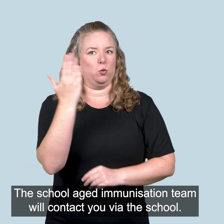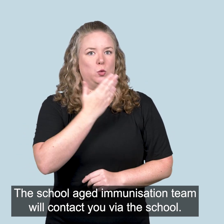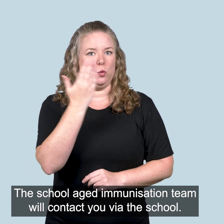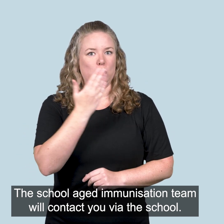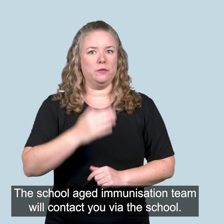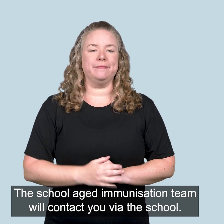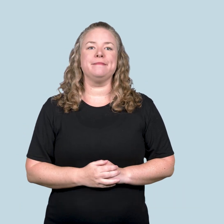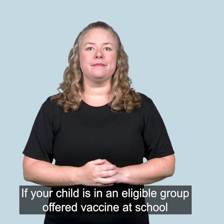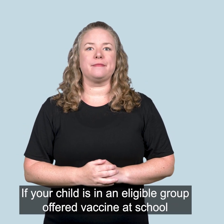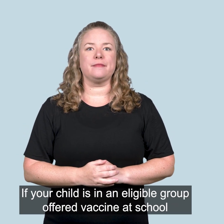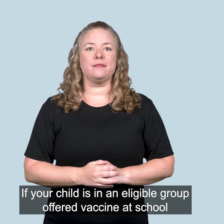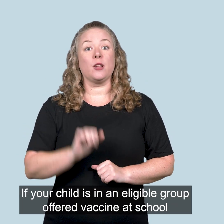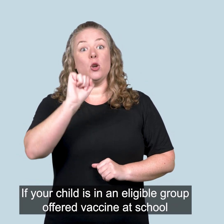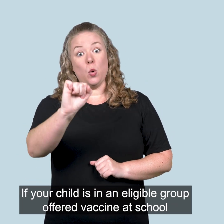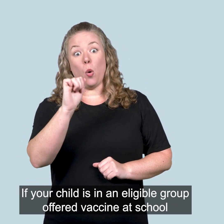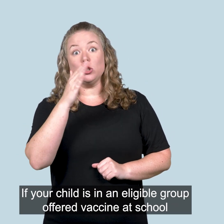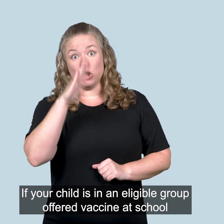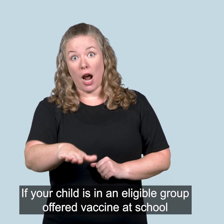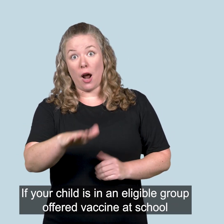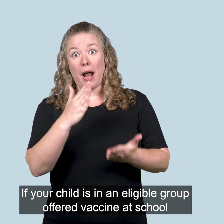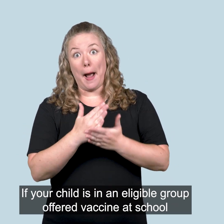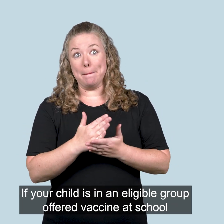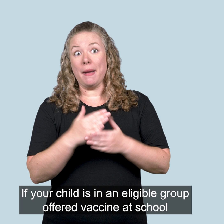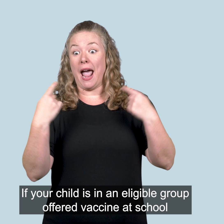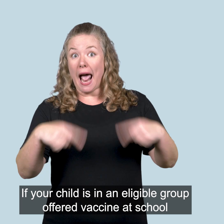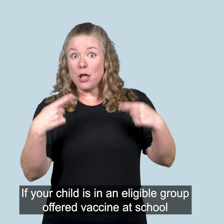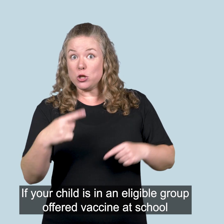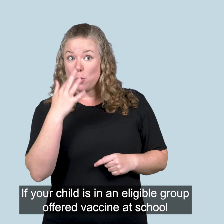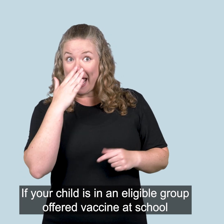school. If your child is in an eligible group offered vaccine at school